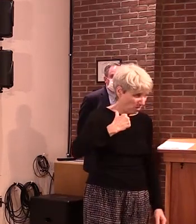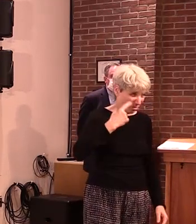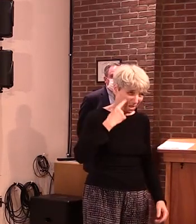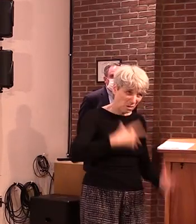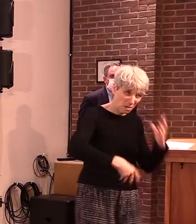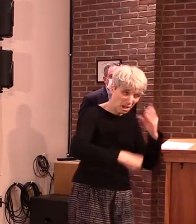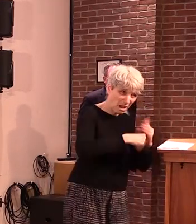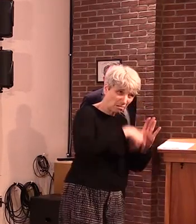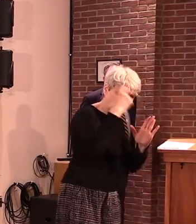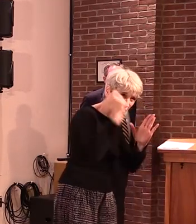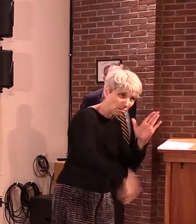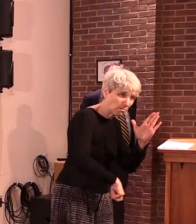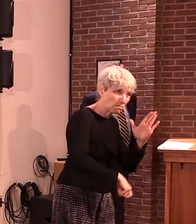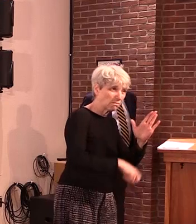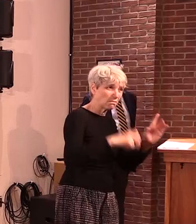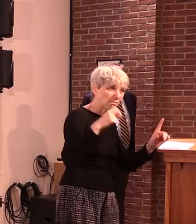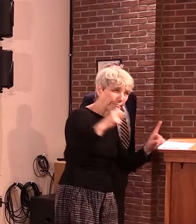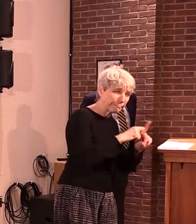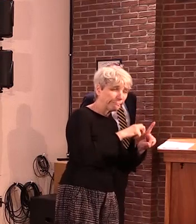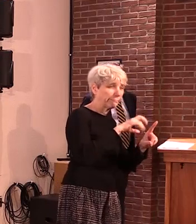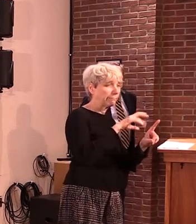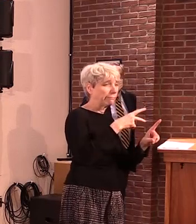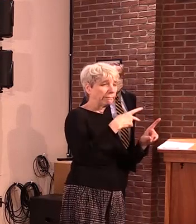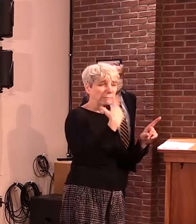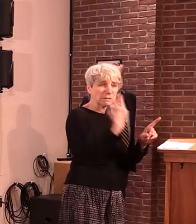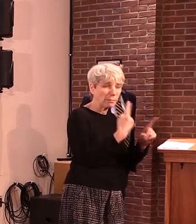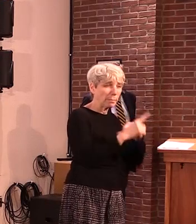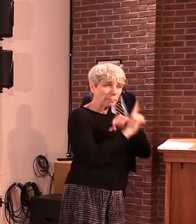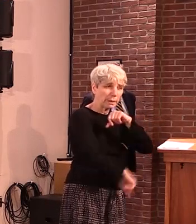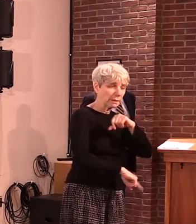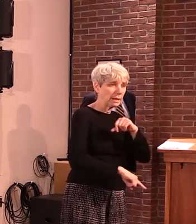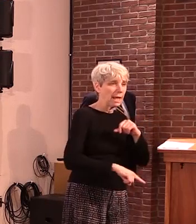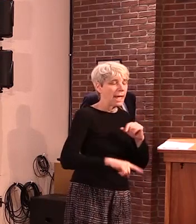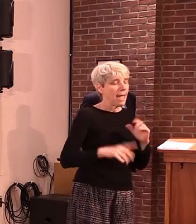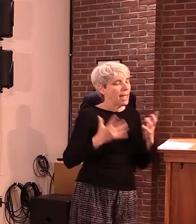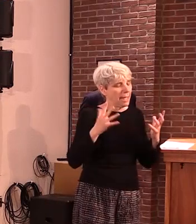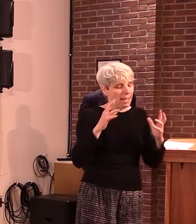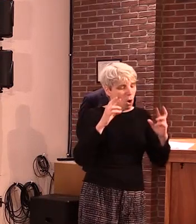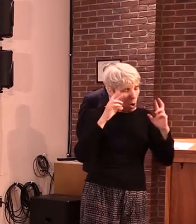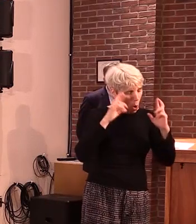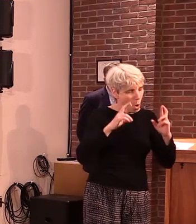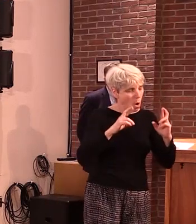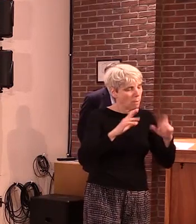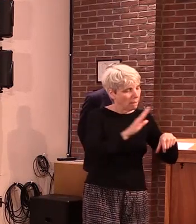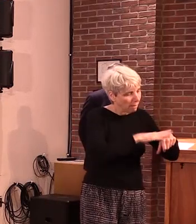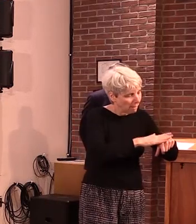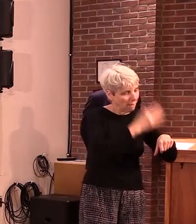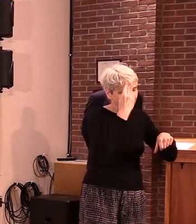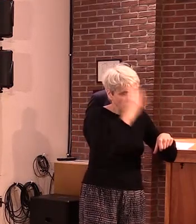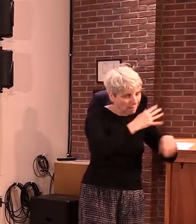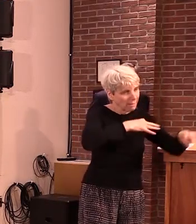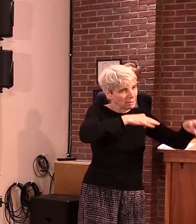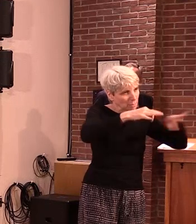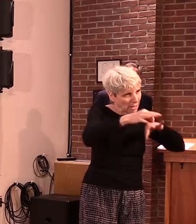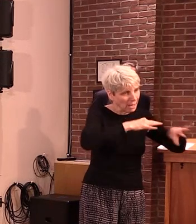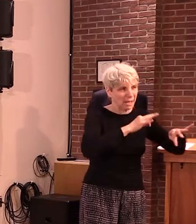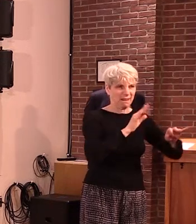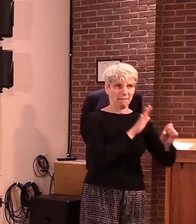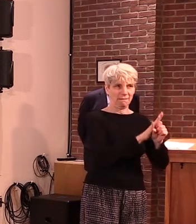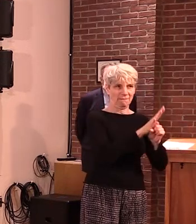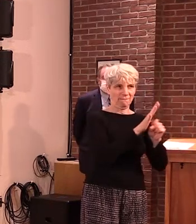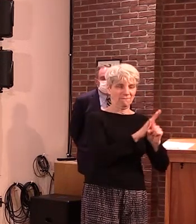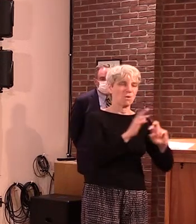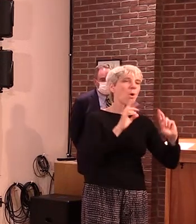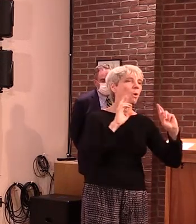still hope that we can move forward with guidance and instruction